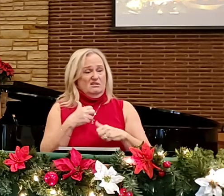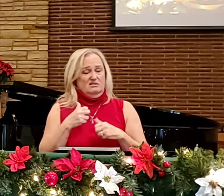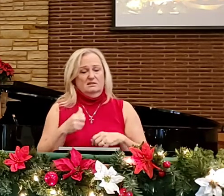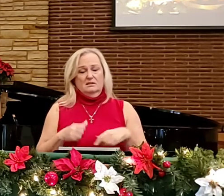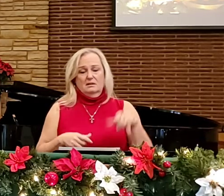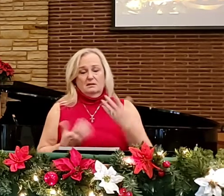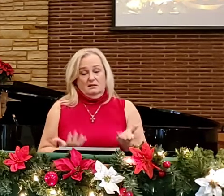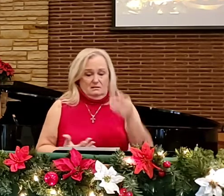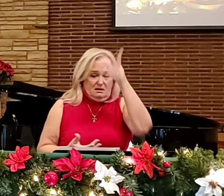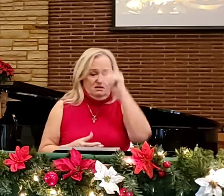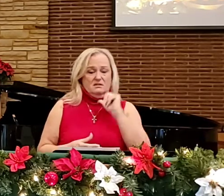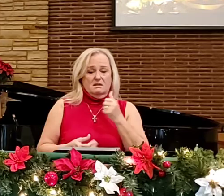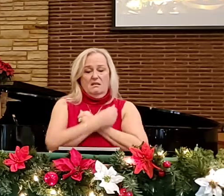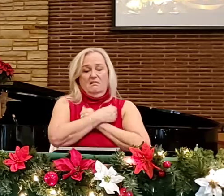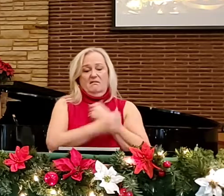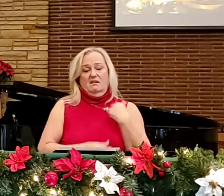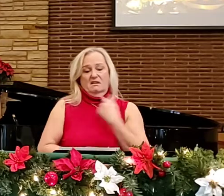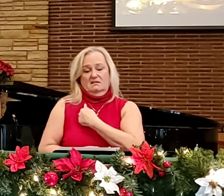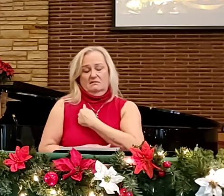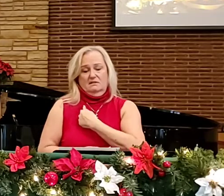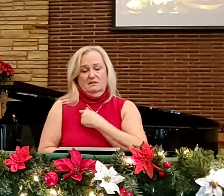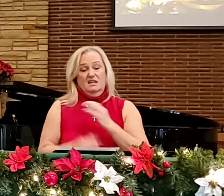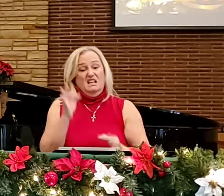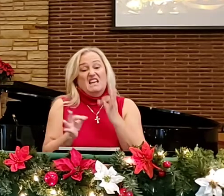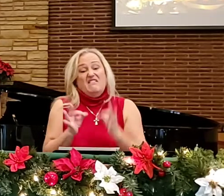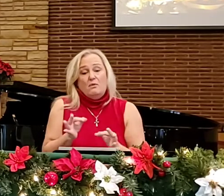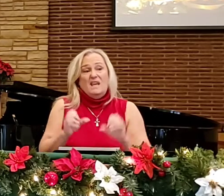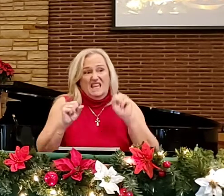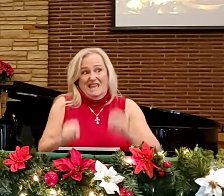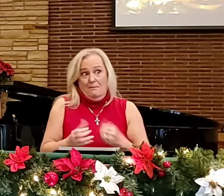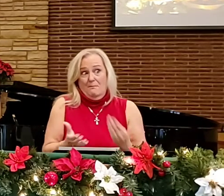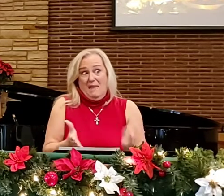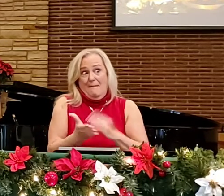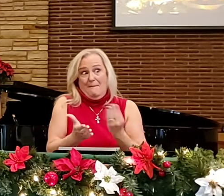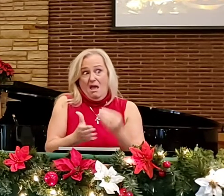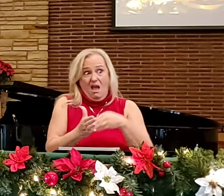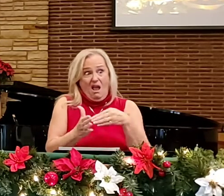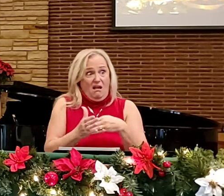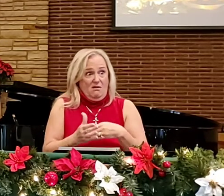This God doesn't love us if we can repay or earn it.